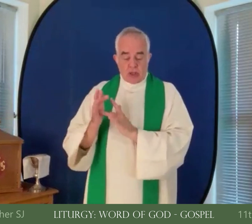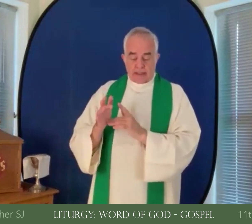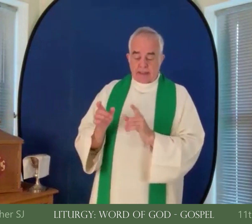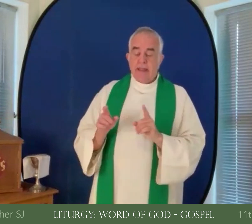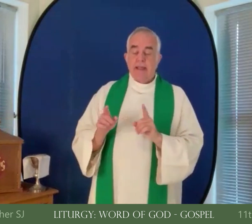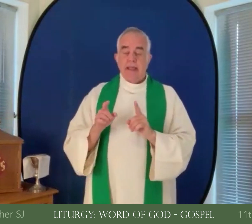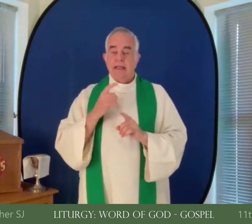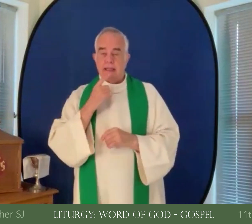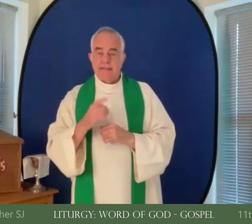Jesus said,